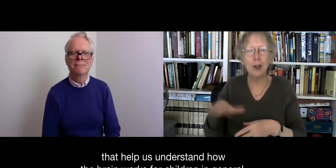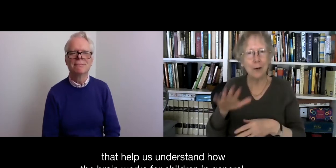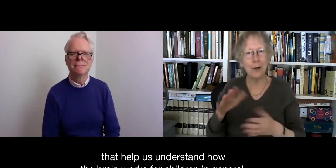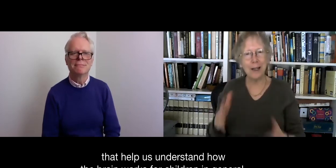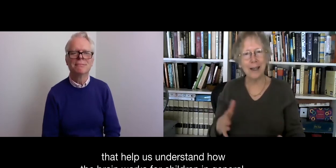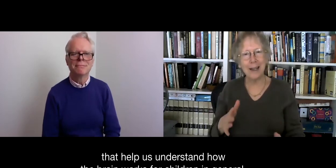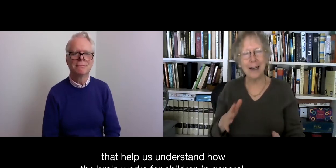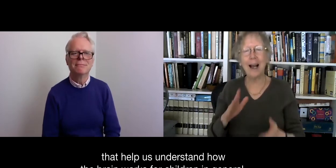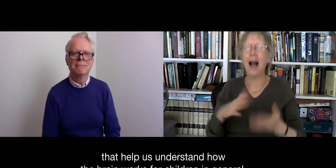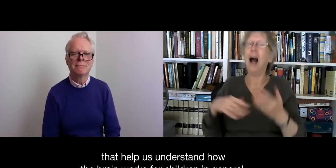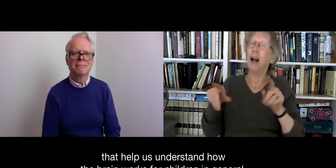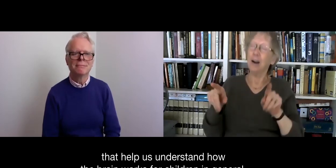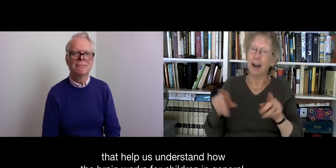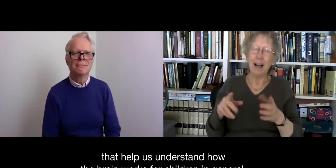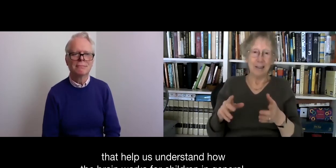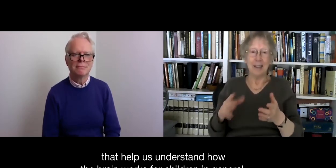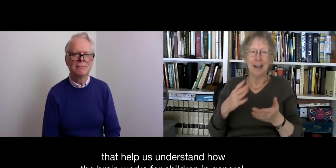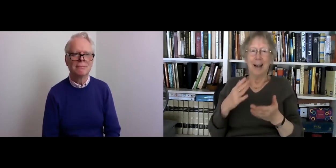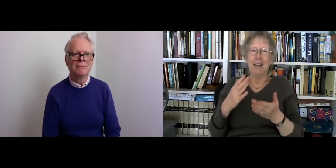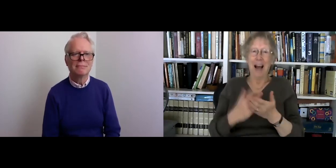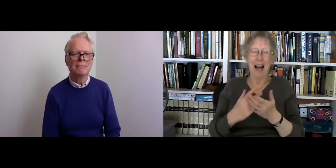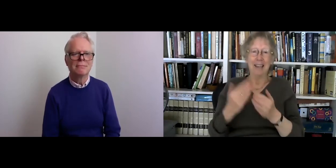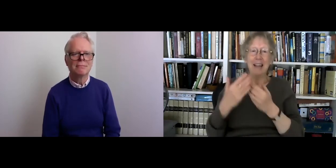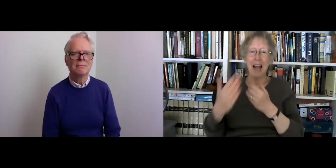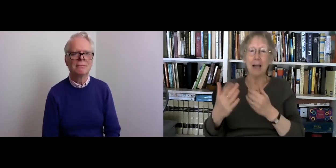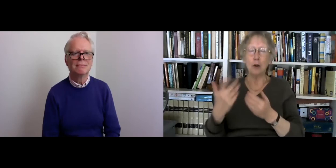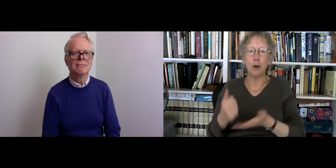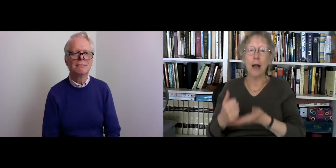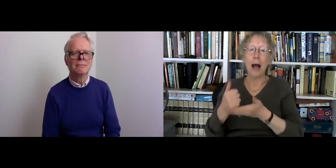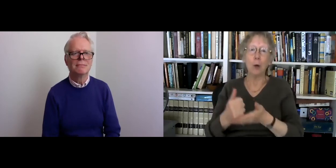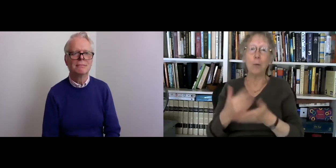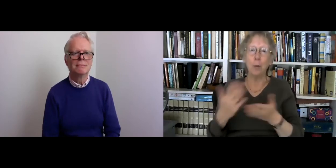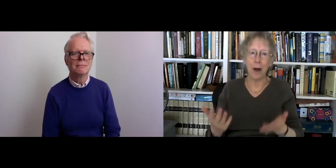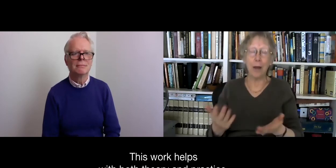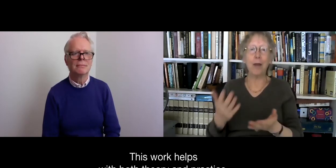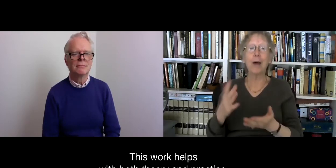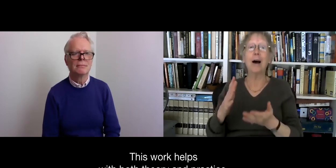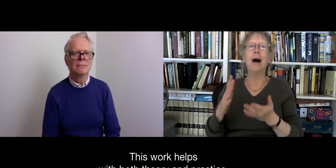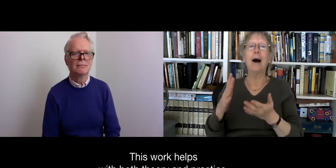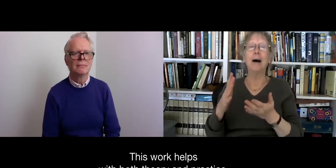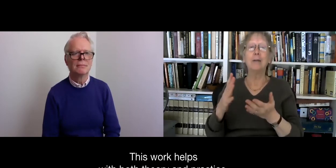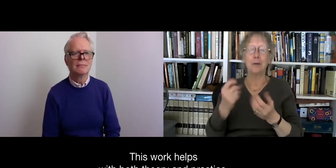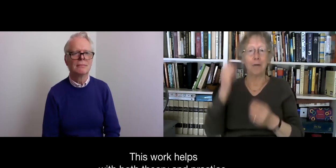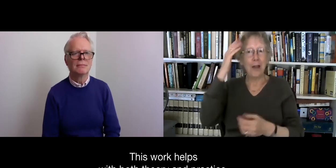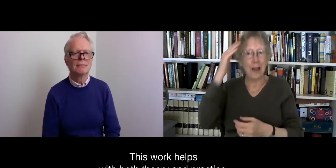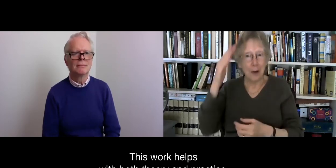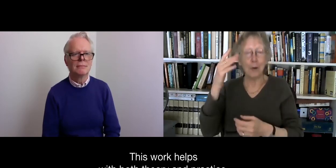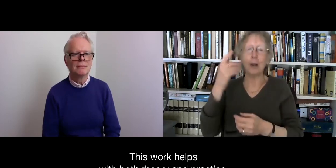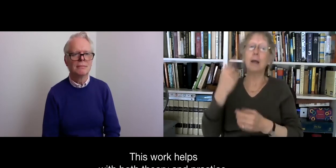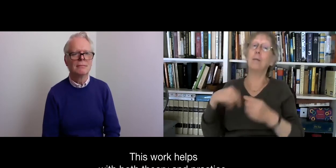works for children in general. This work helps with both